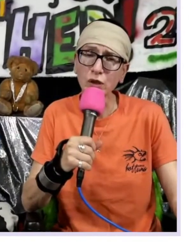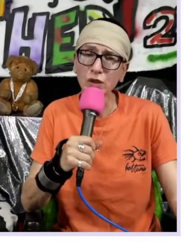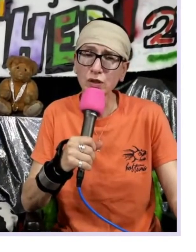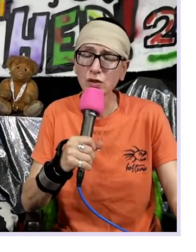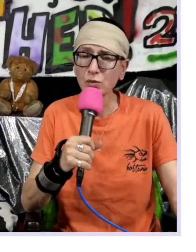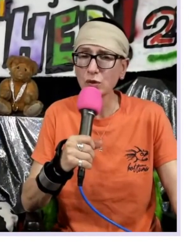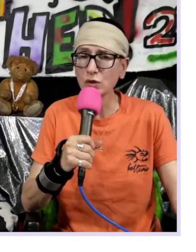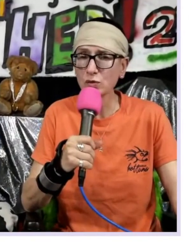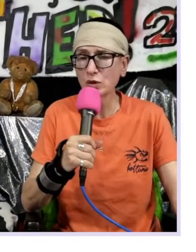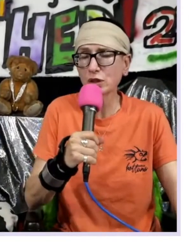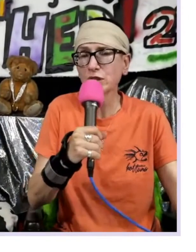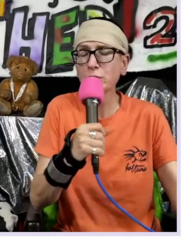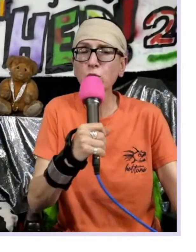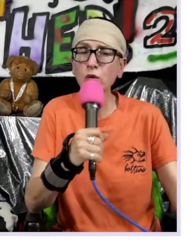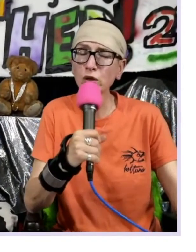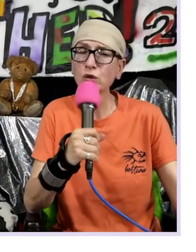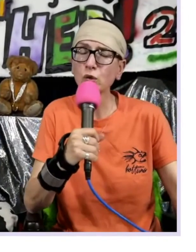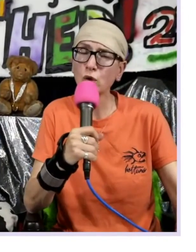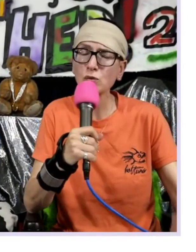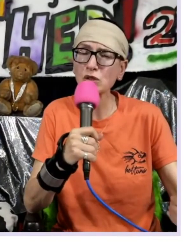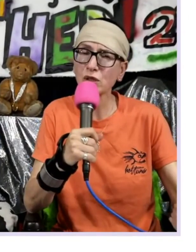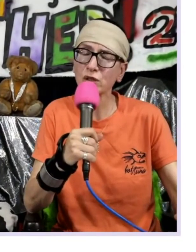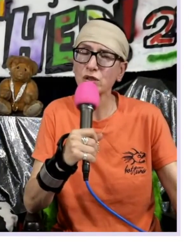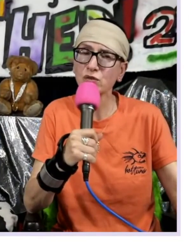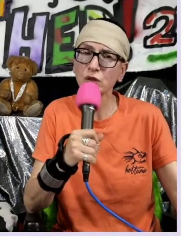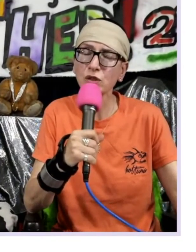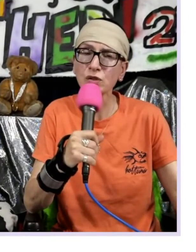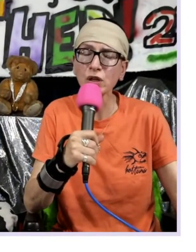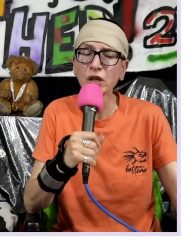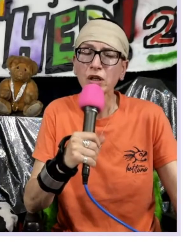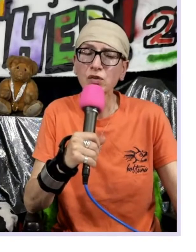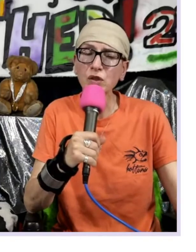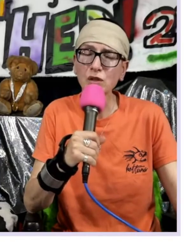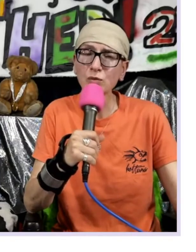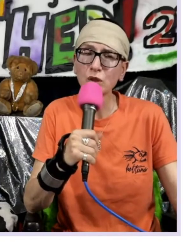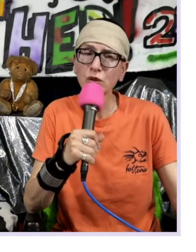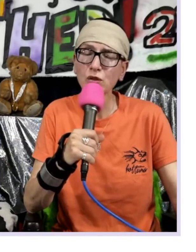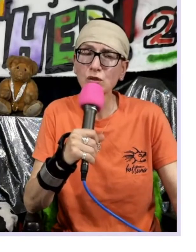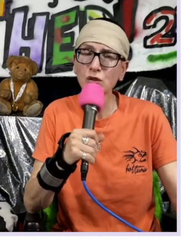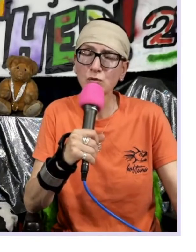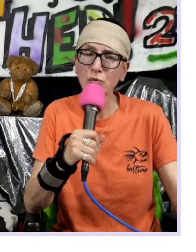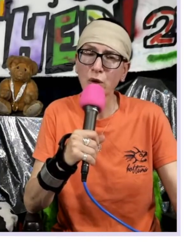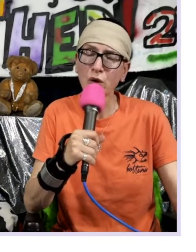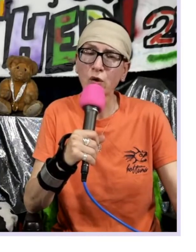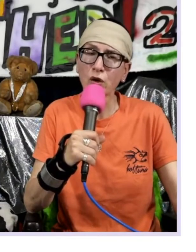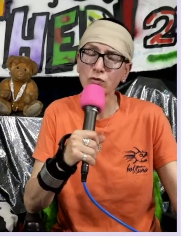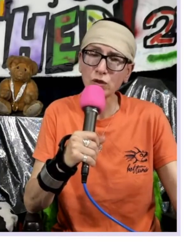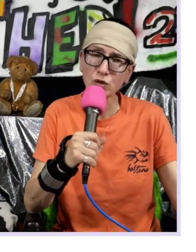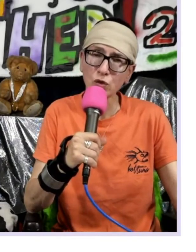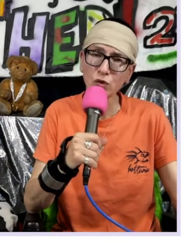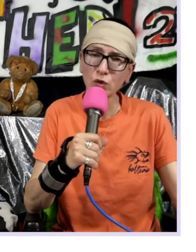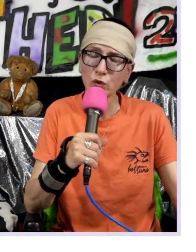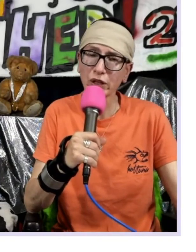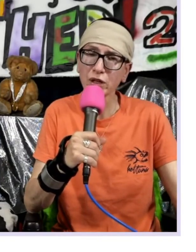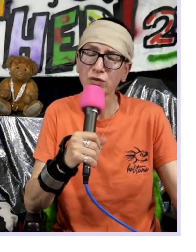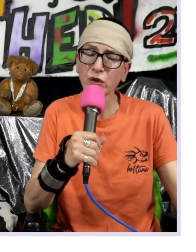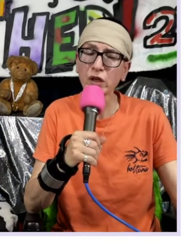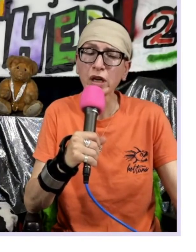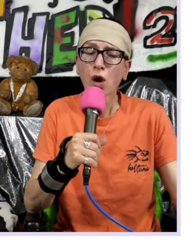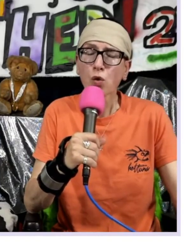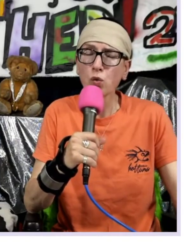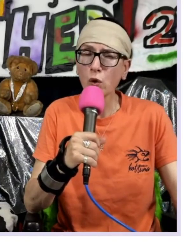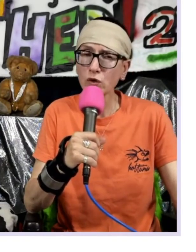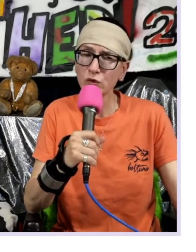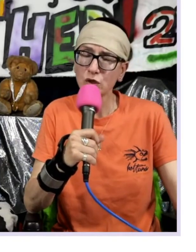I think that's something to be clear about what they call hospitality venues. If it's something like a student bar, a restaurant, or a